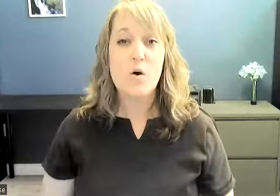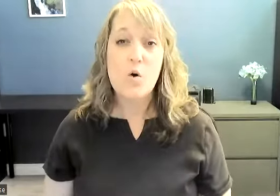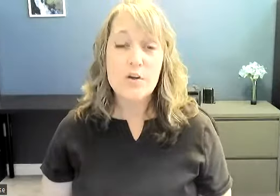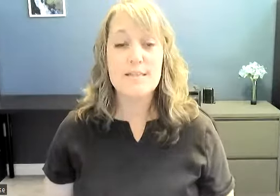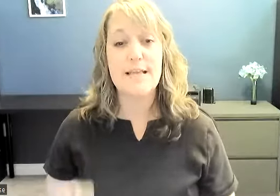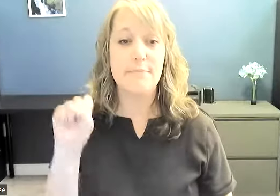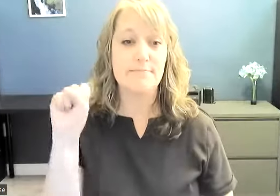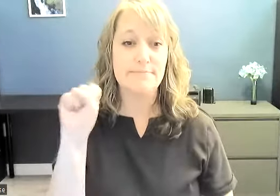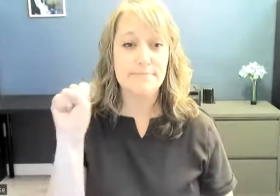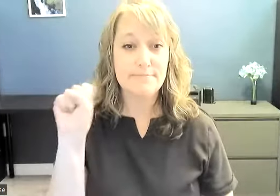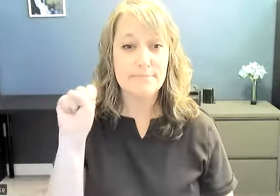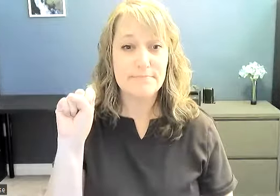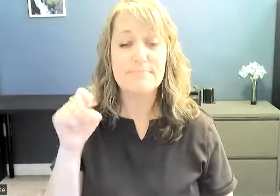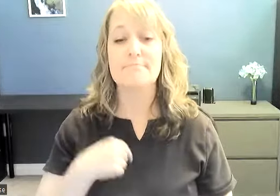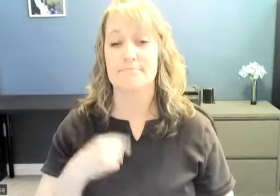or you could say,